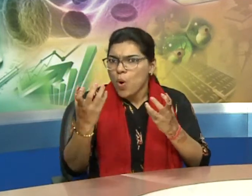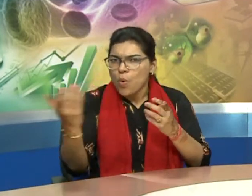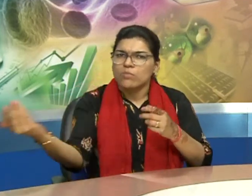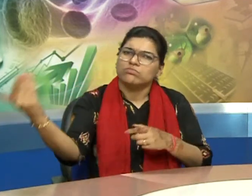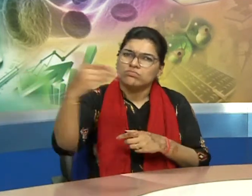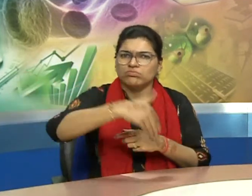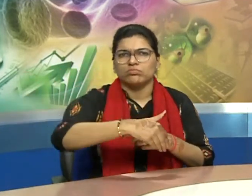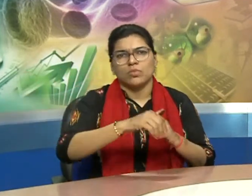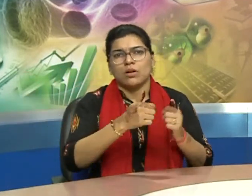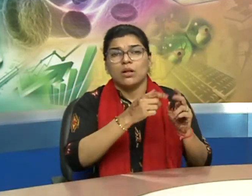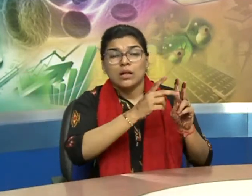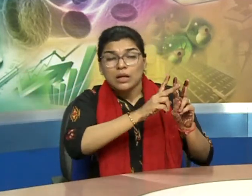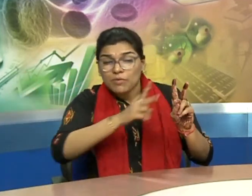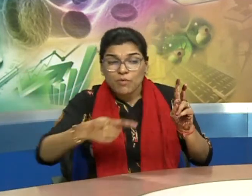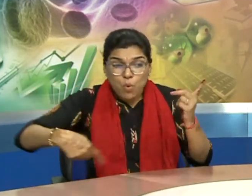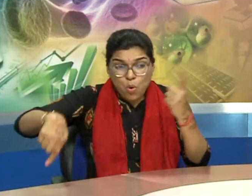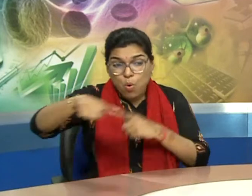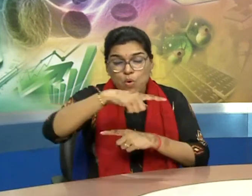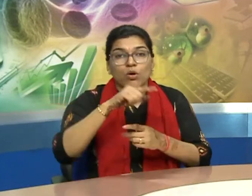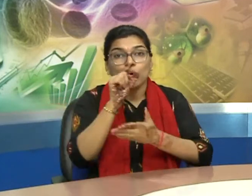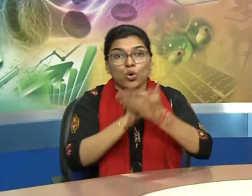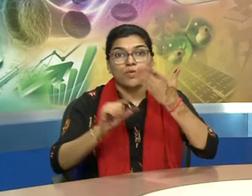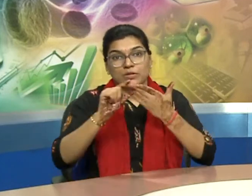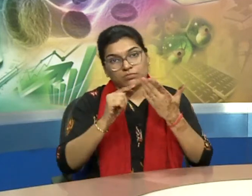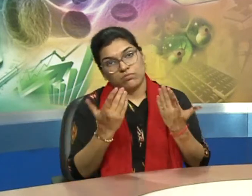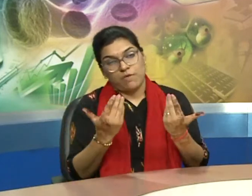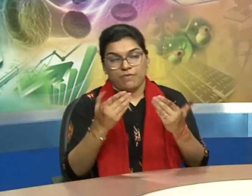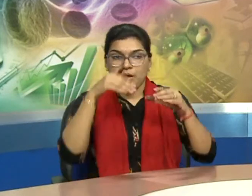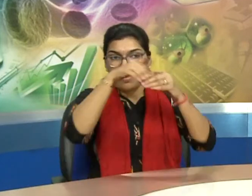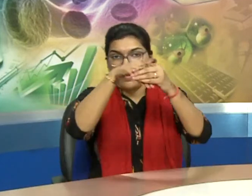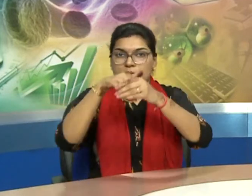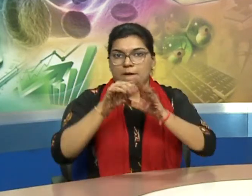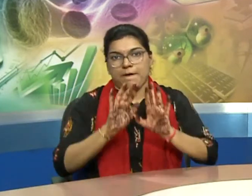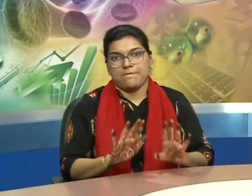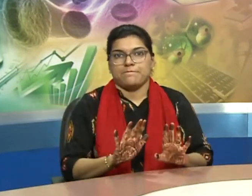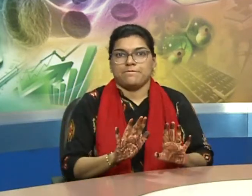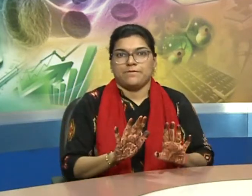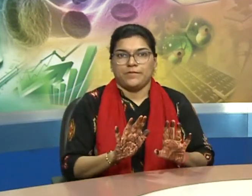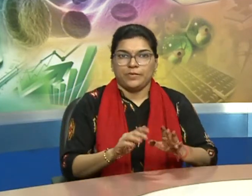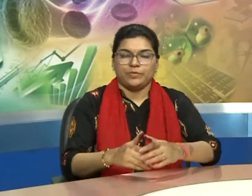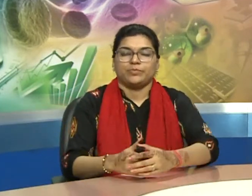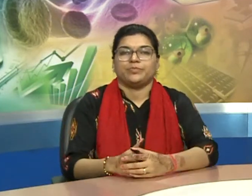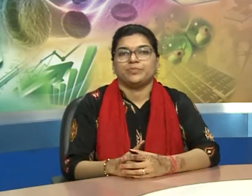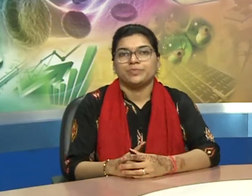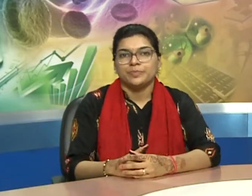We should be aware about these 4 types of universities.